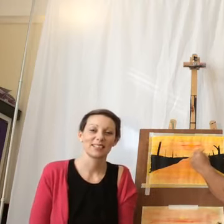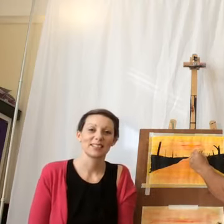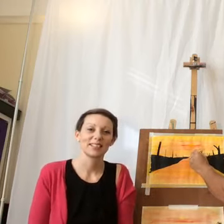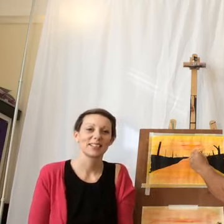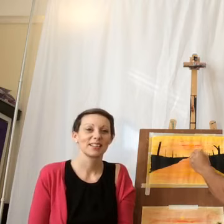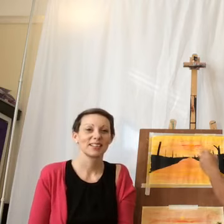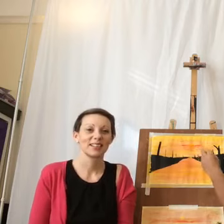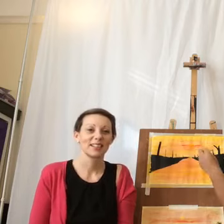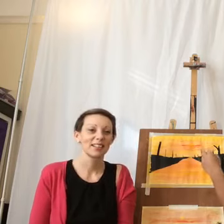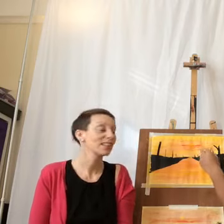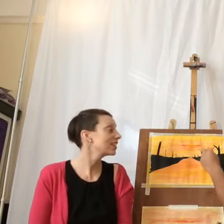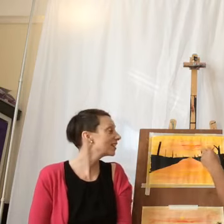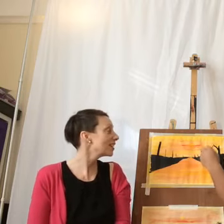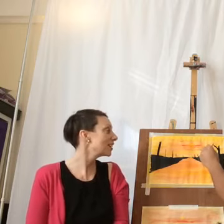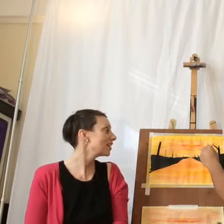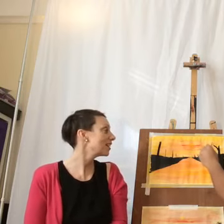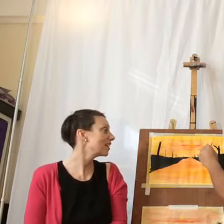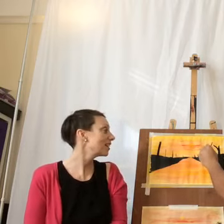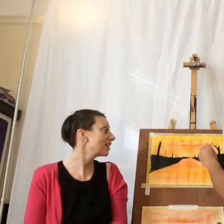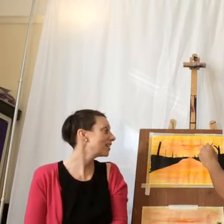I'm just doing a few,